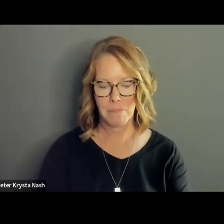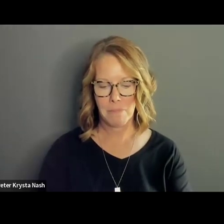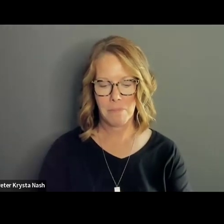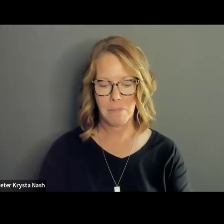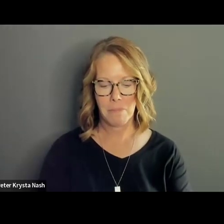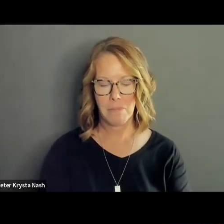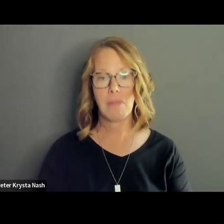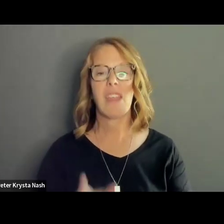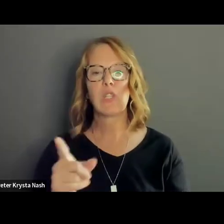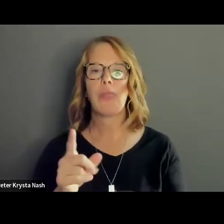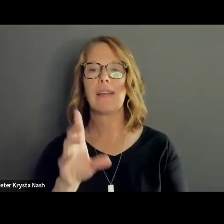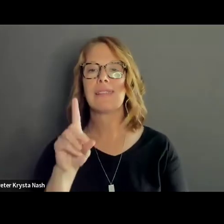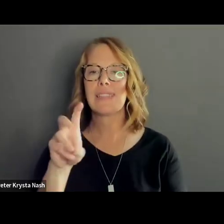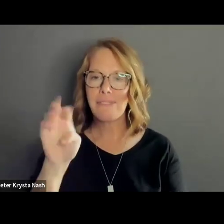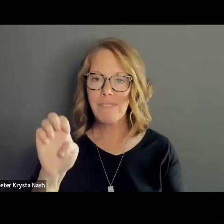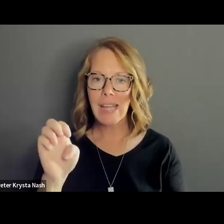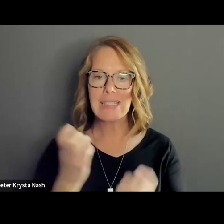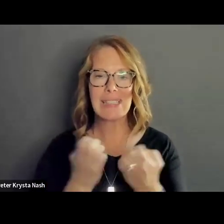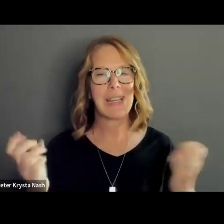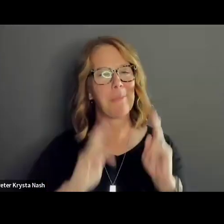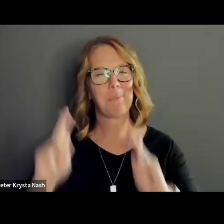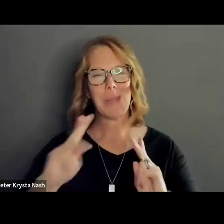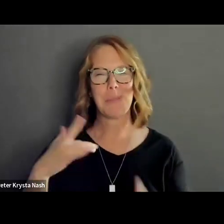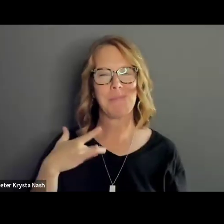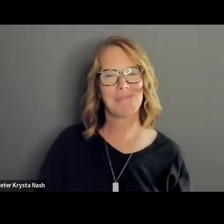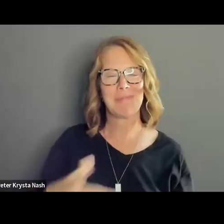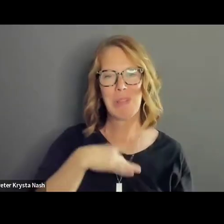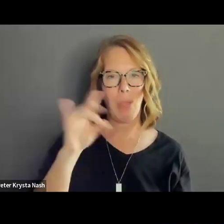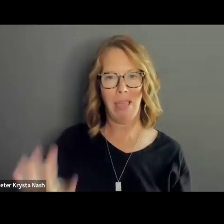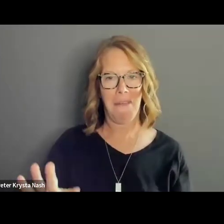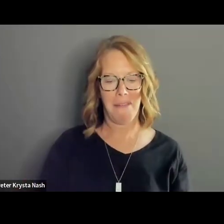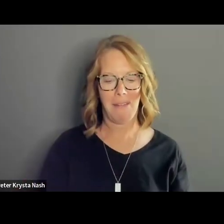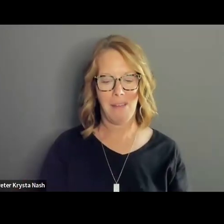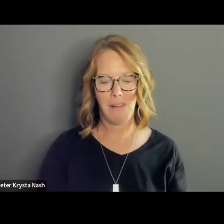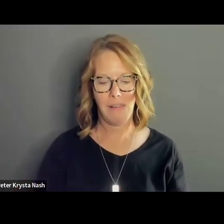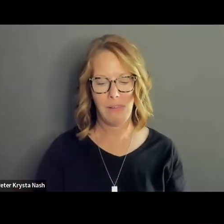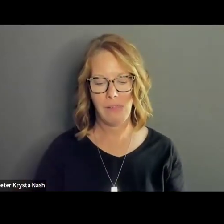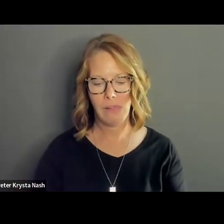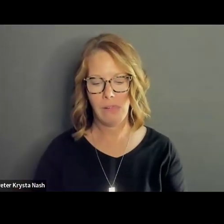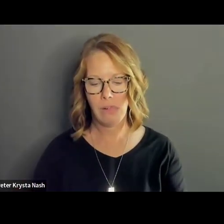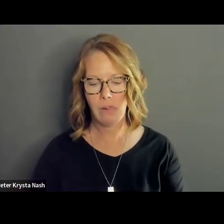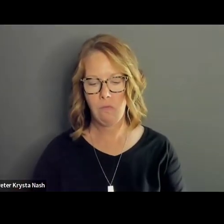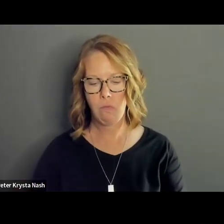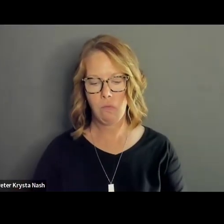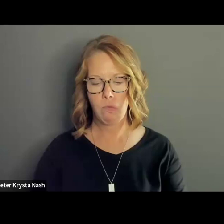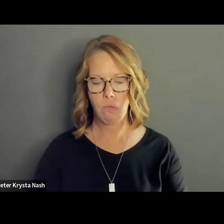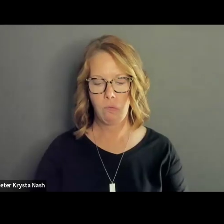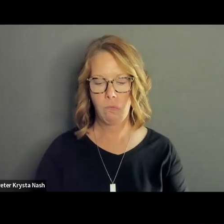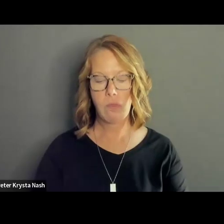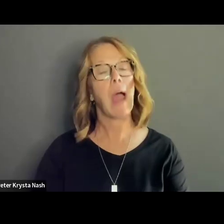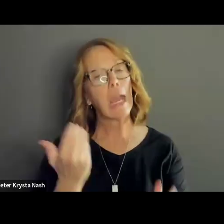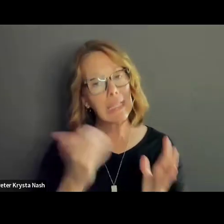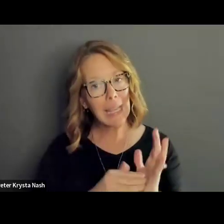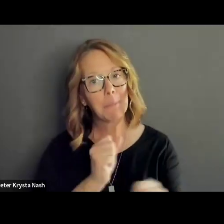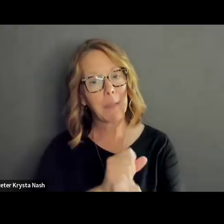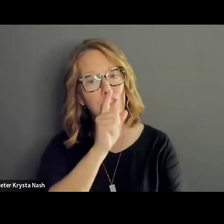there's a device. Now, people don't seem to like it very much for one reason. Again, do what is right for you.